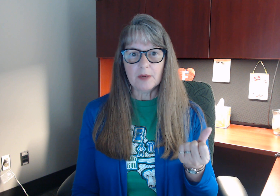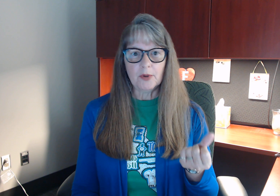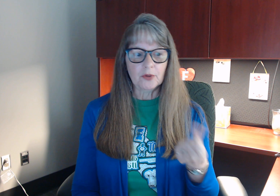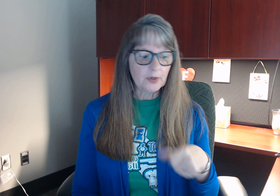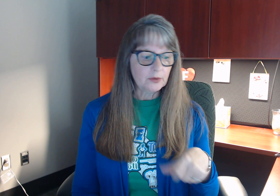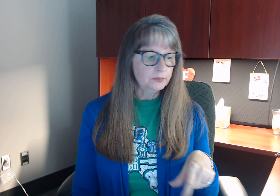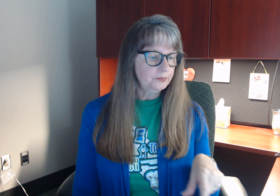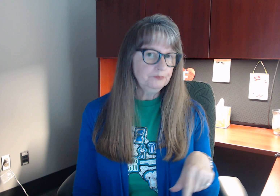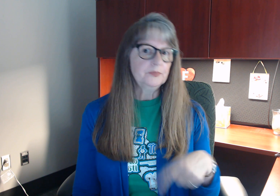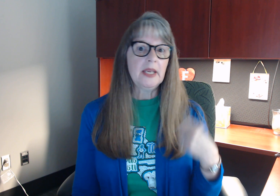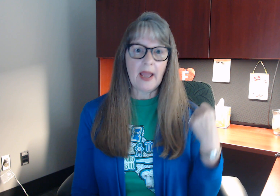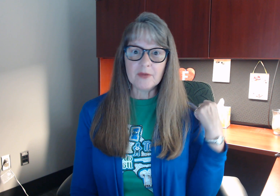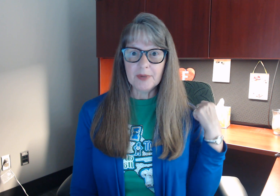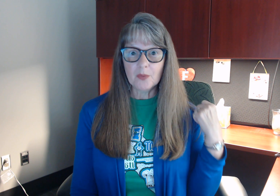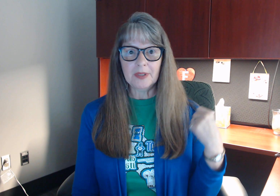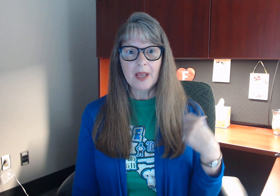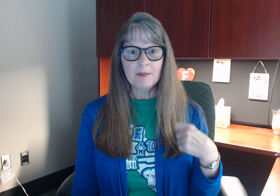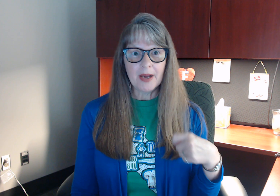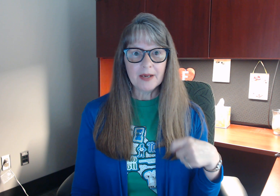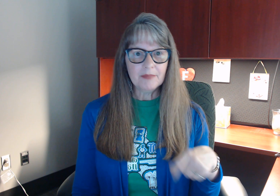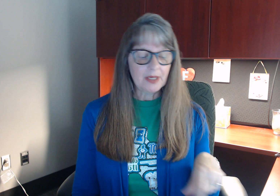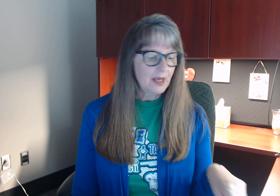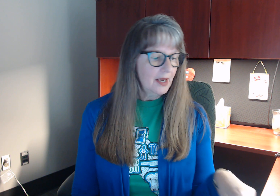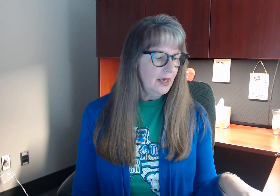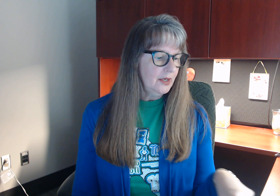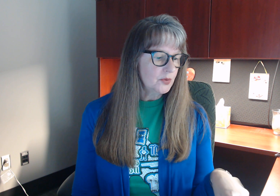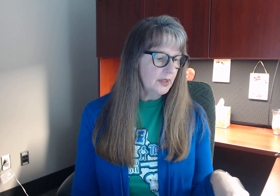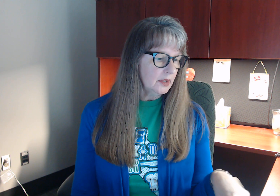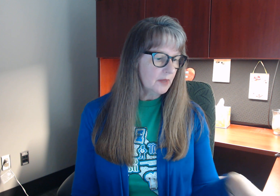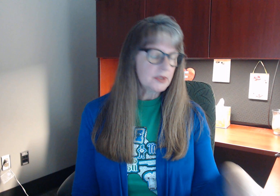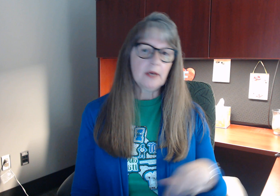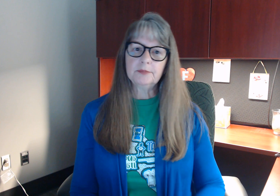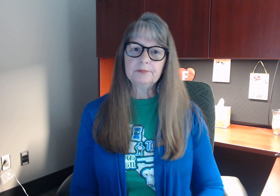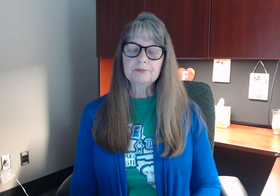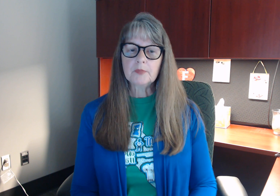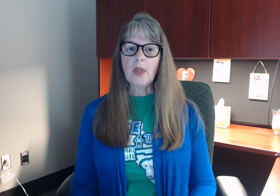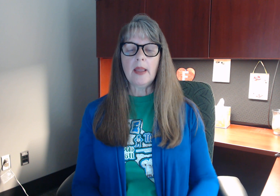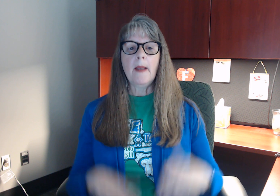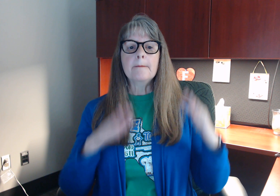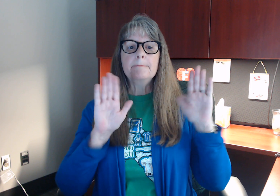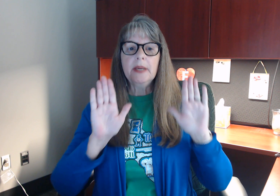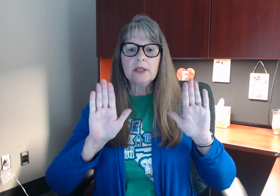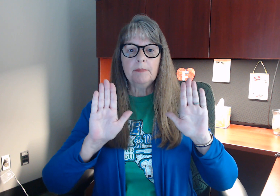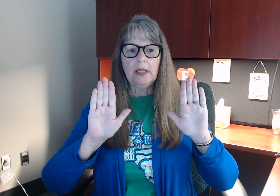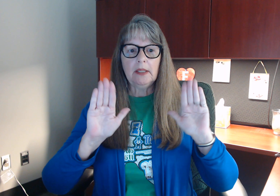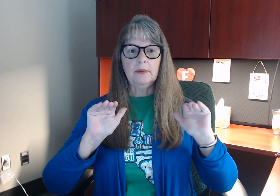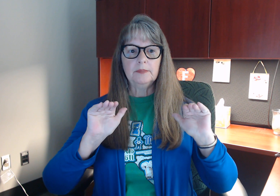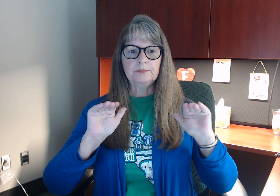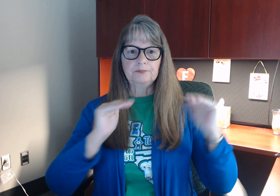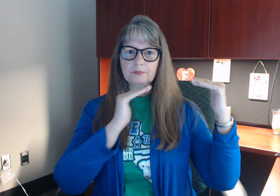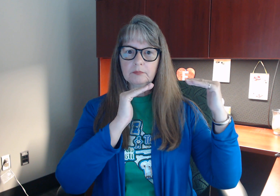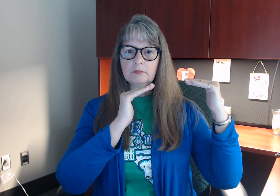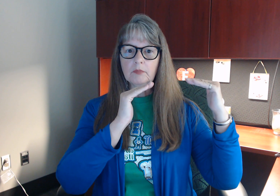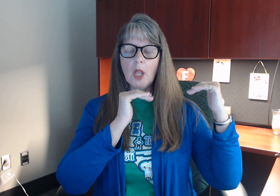on your phone. And I have a big one behind me so I can look up stuff. Okay, bent B.